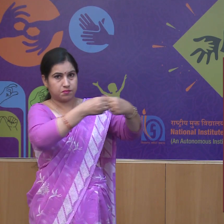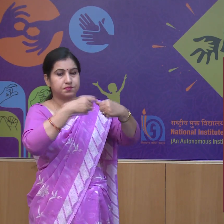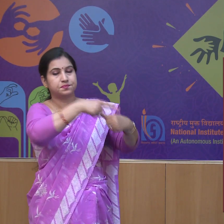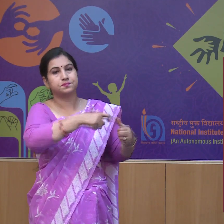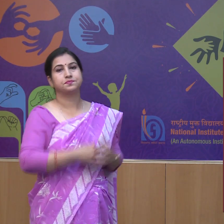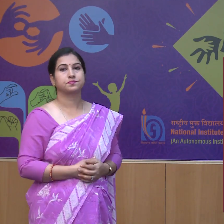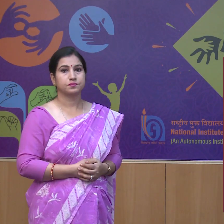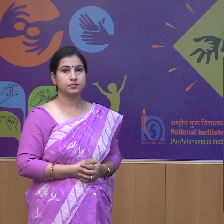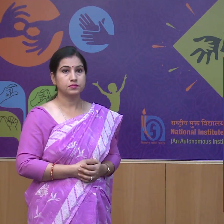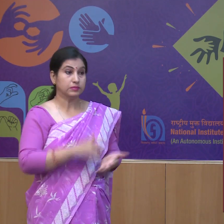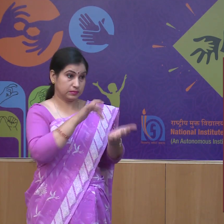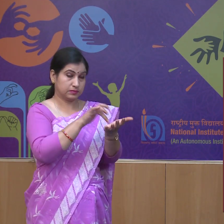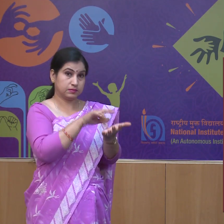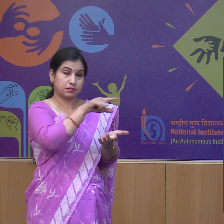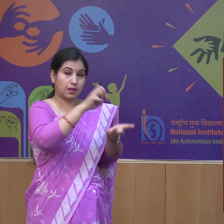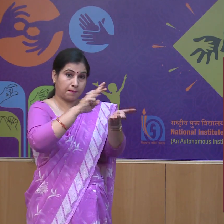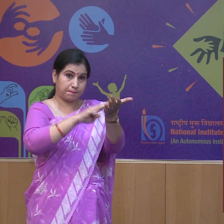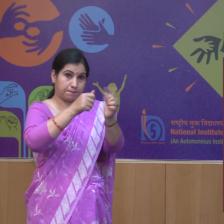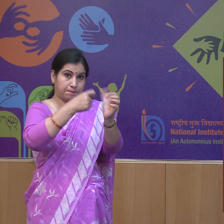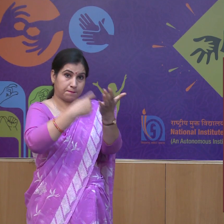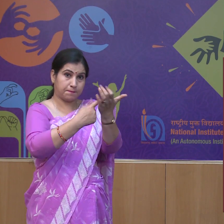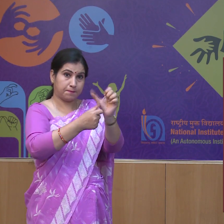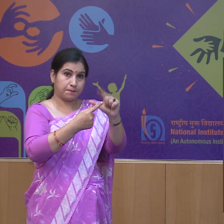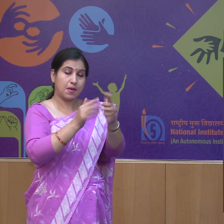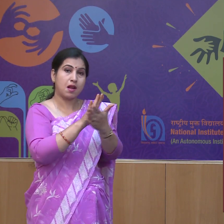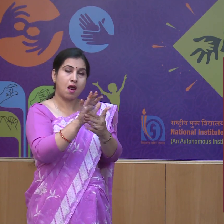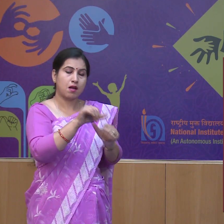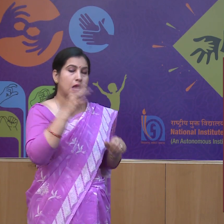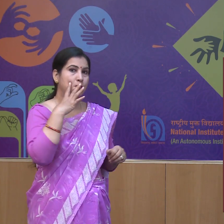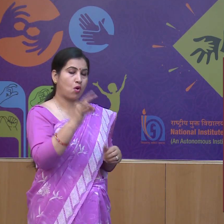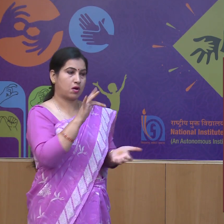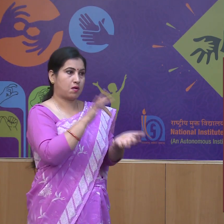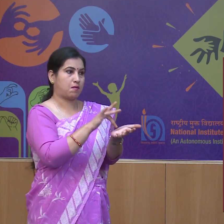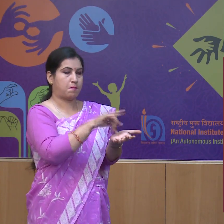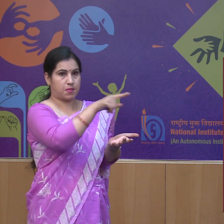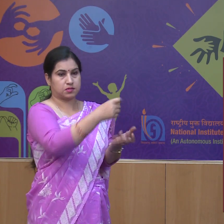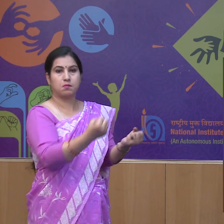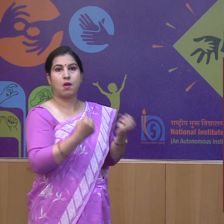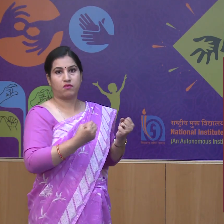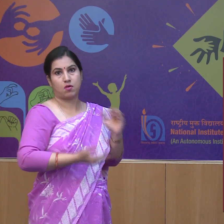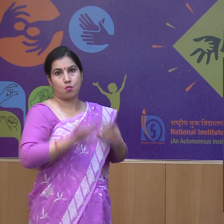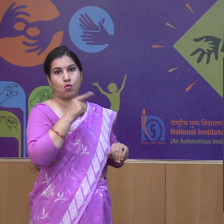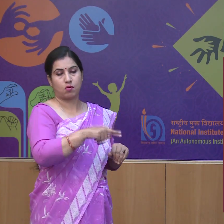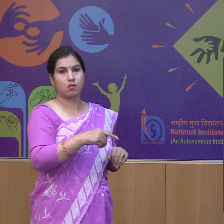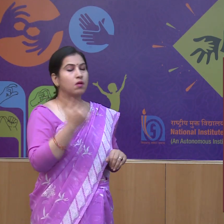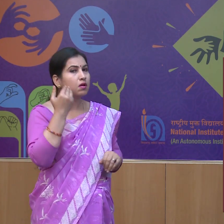Marathas were an important regional power of India during the 18th